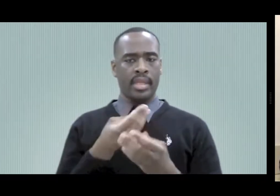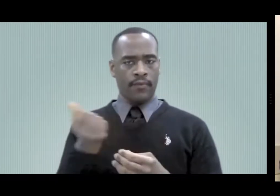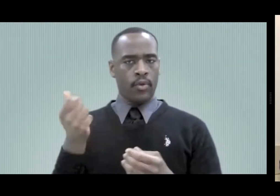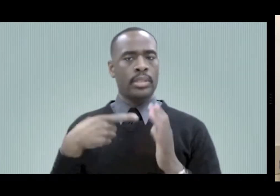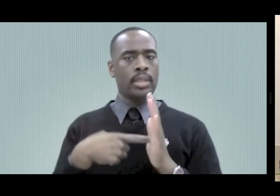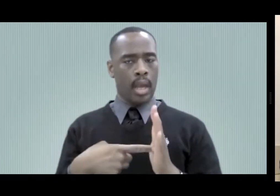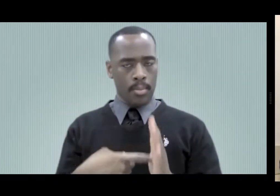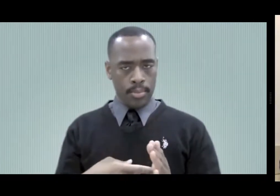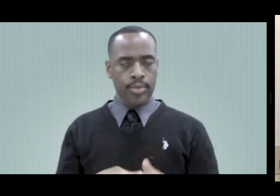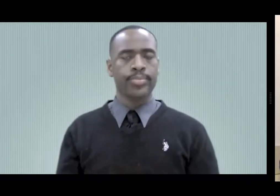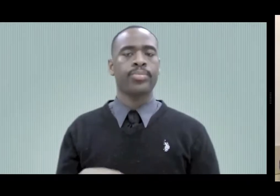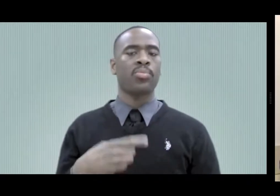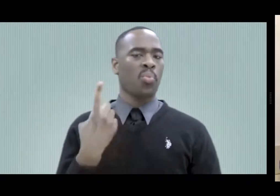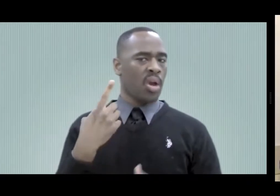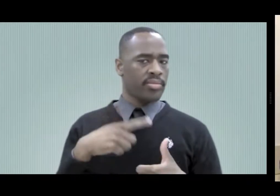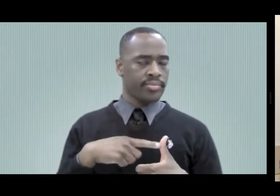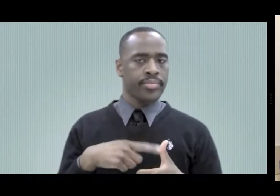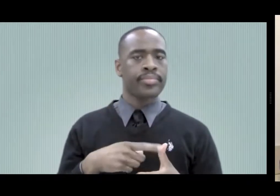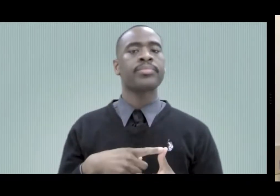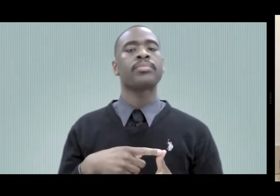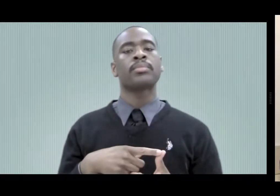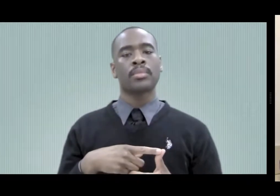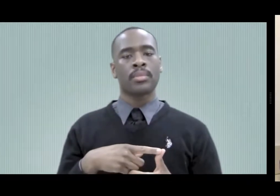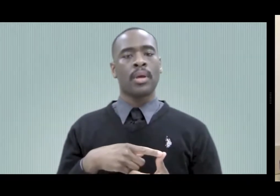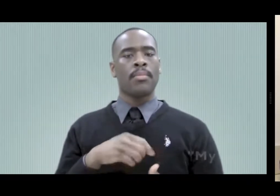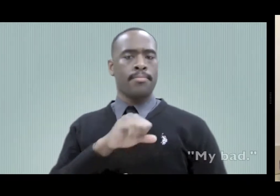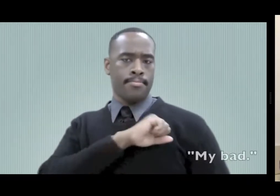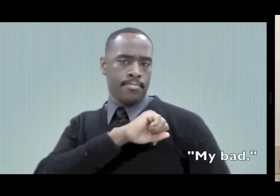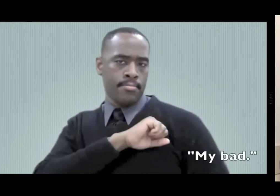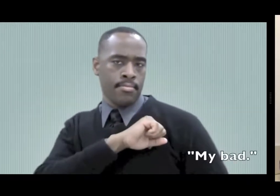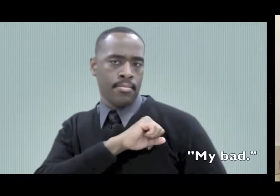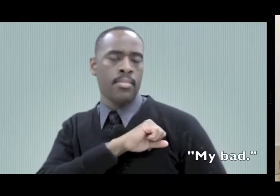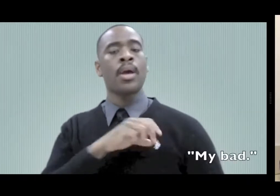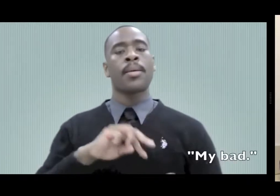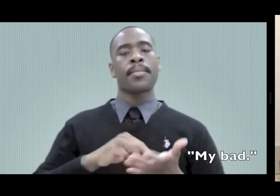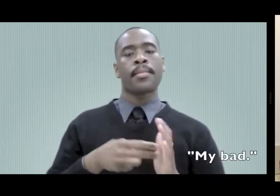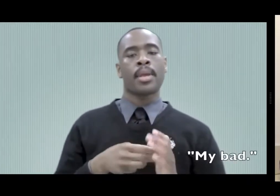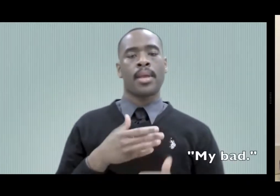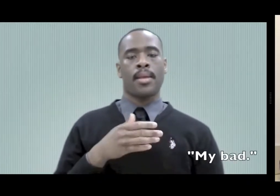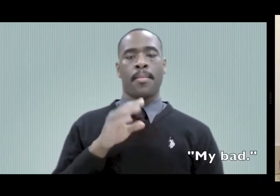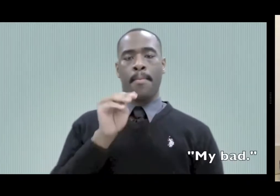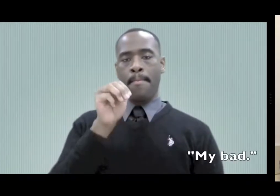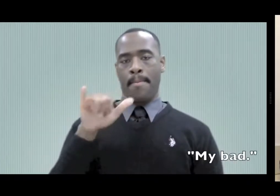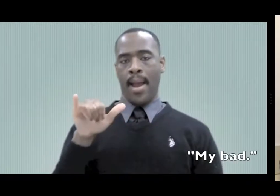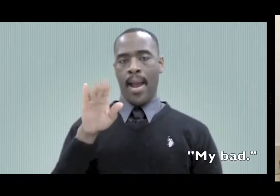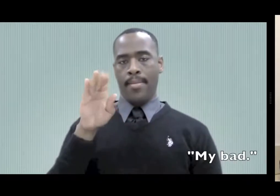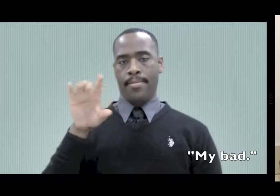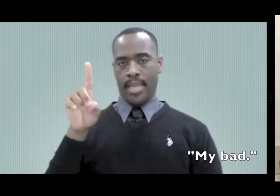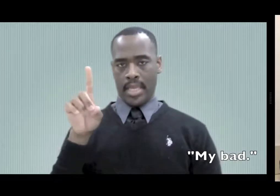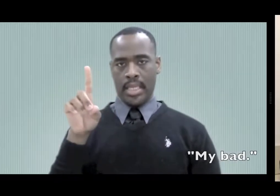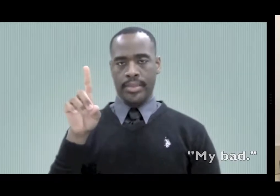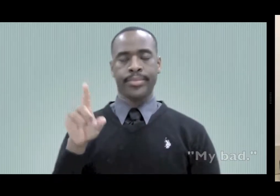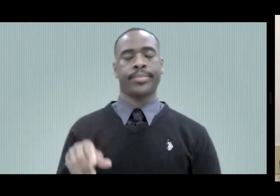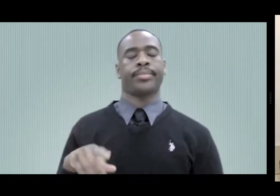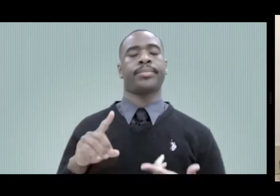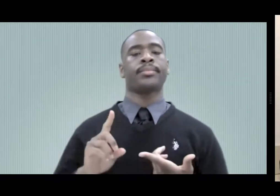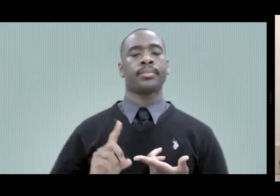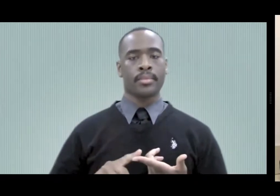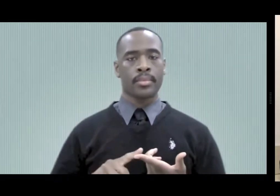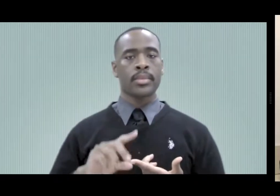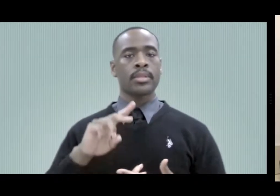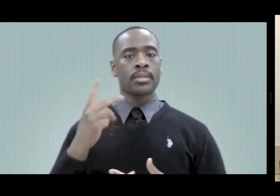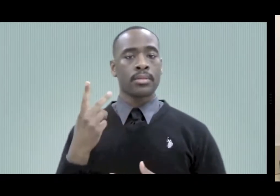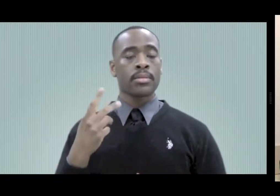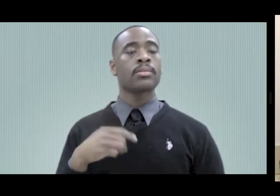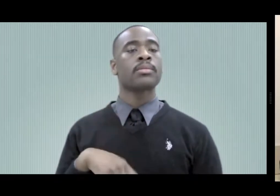So black ASL users will hang out with hearing people a lot, and they'll kind of take on some of their